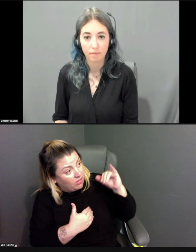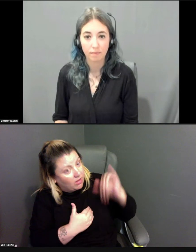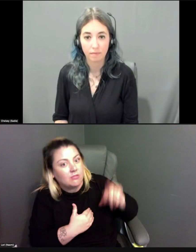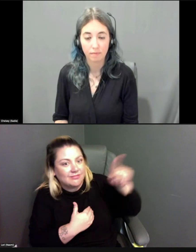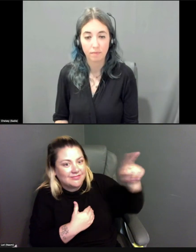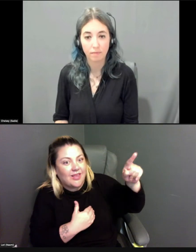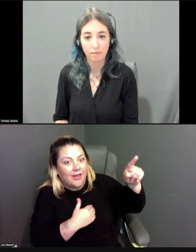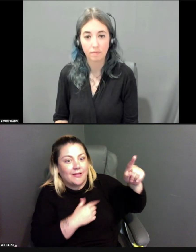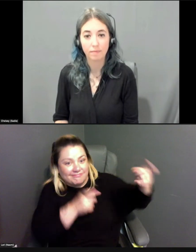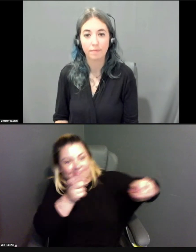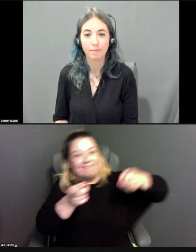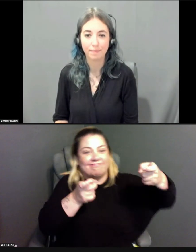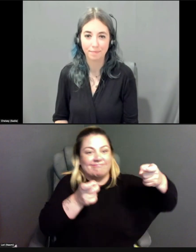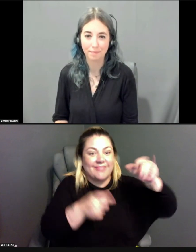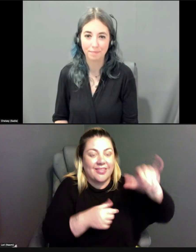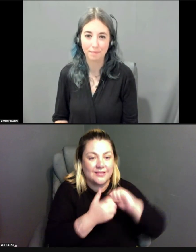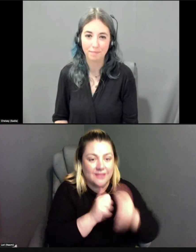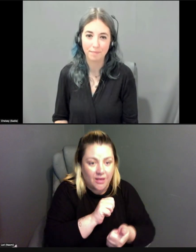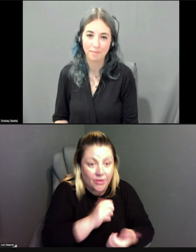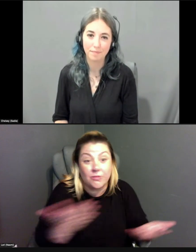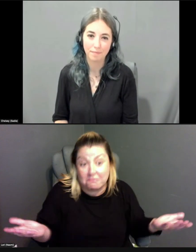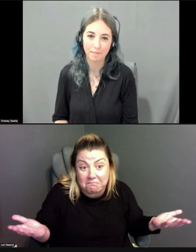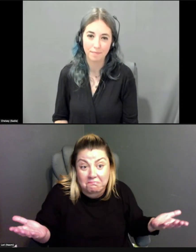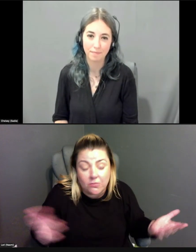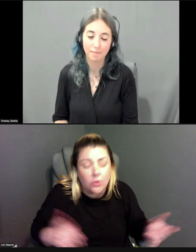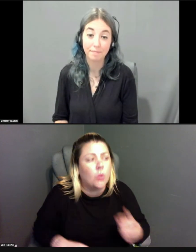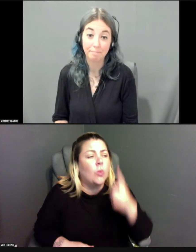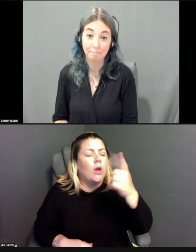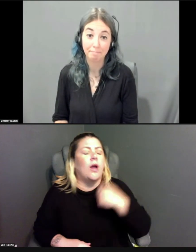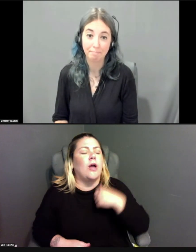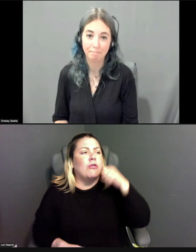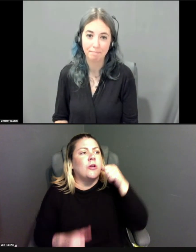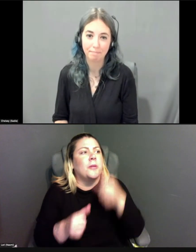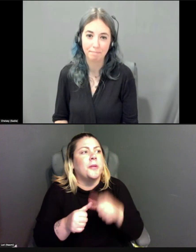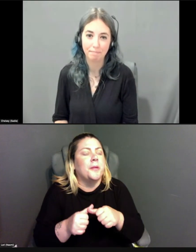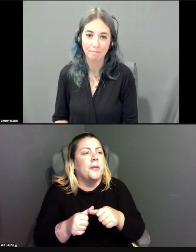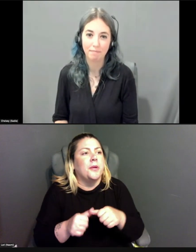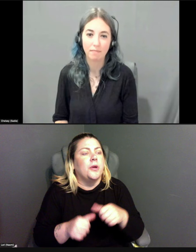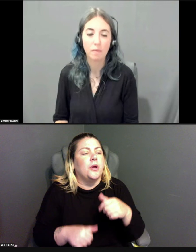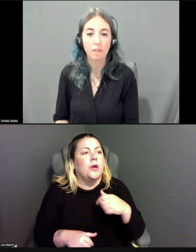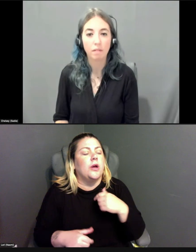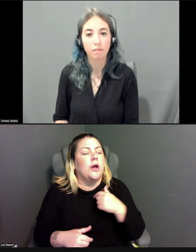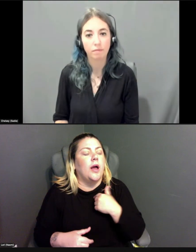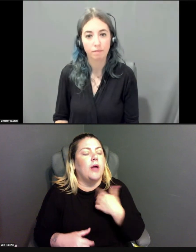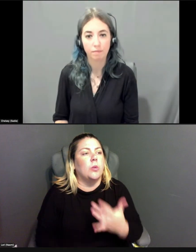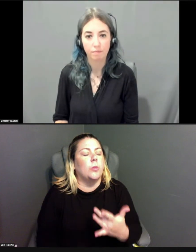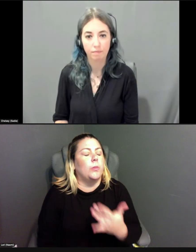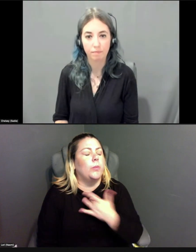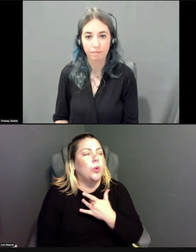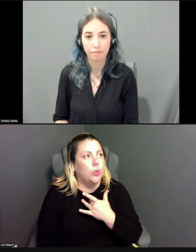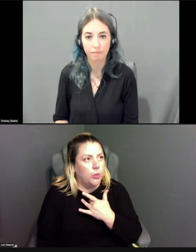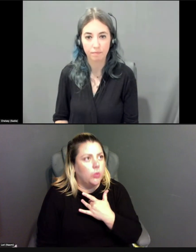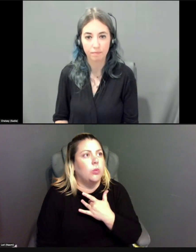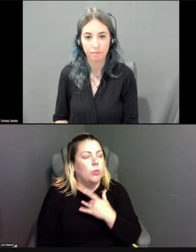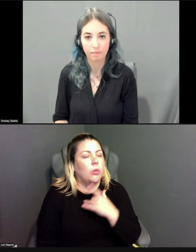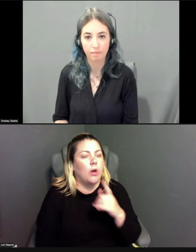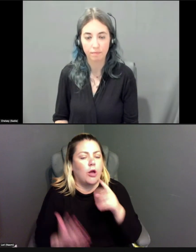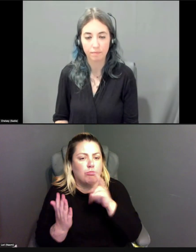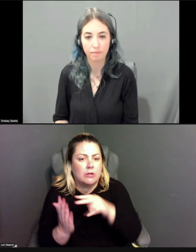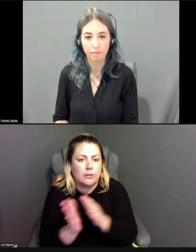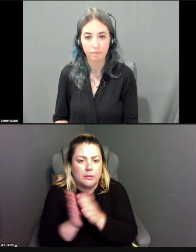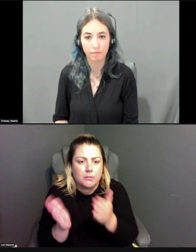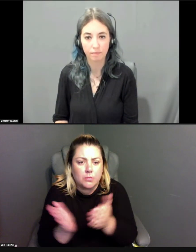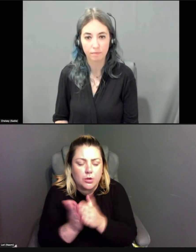remember really sticking with me when in the intuitive eating book and in learning about intuitive